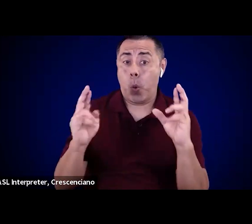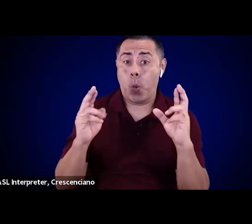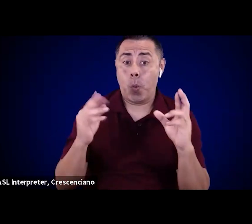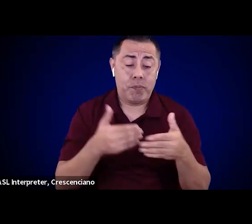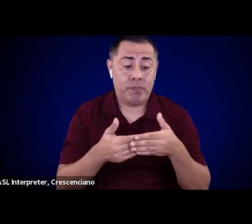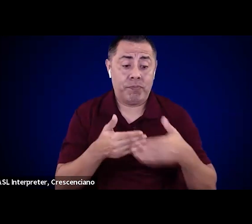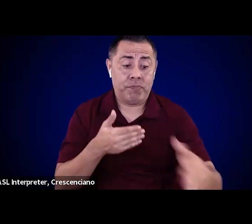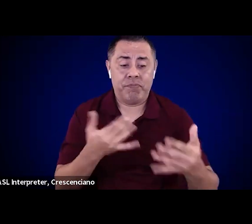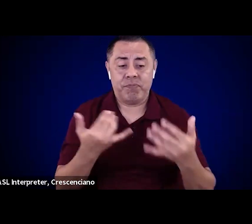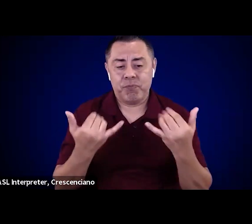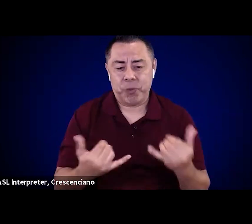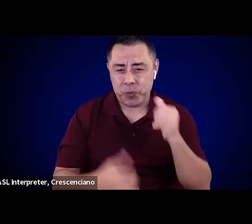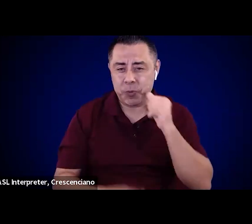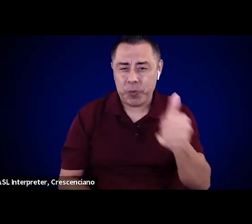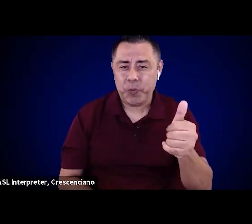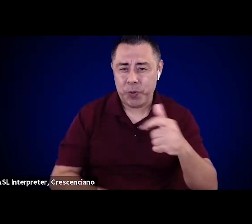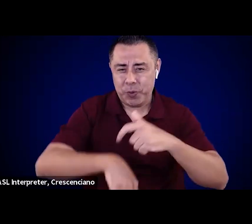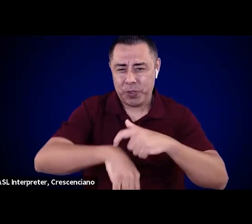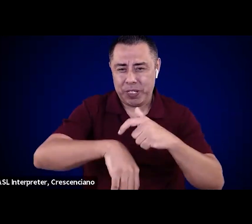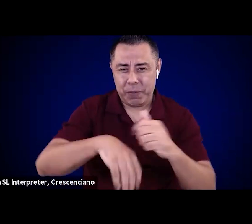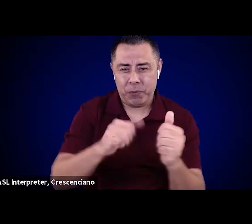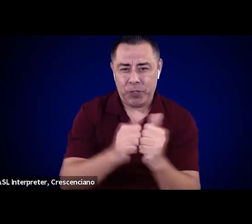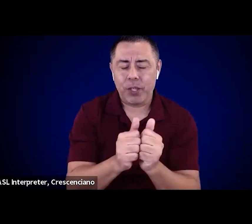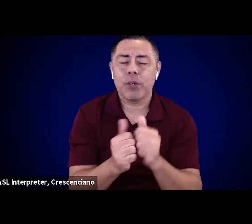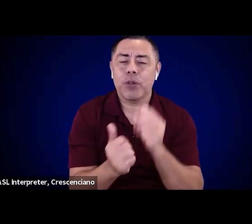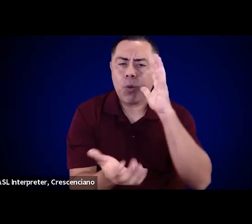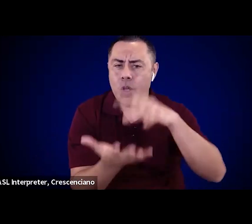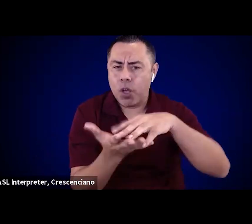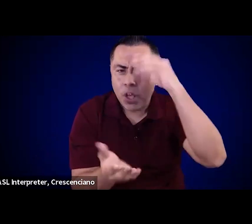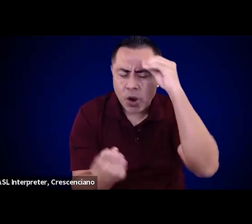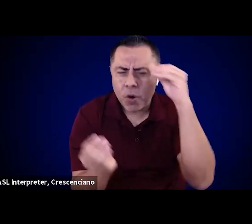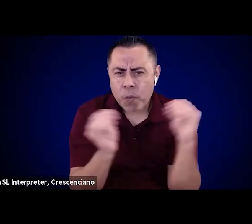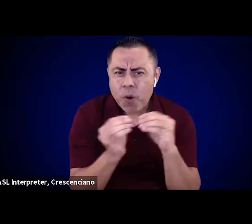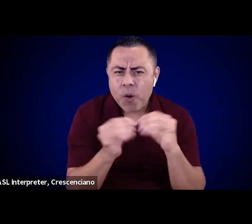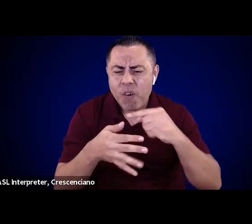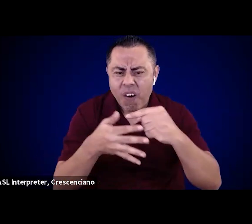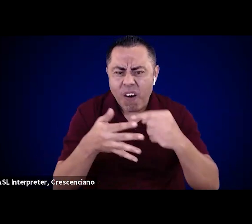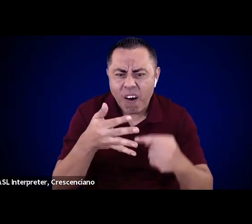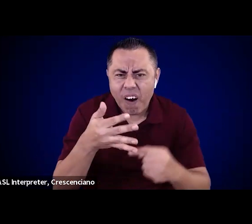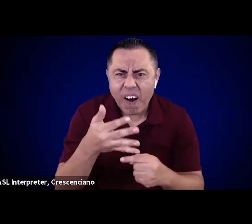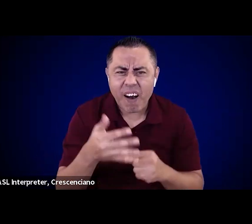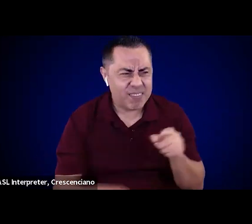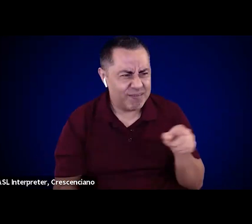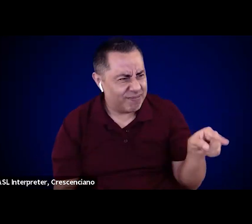this event, that we learn even more about a lot of the amazing things that you folks are doing.